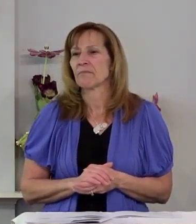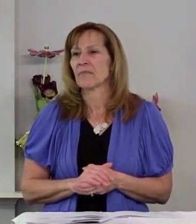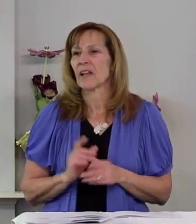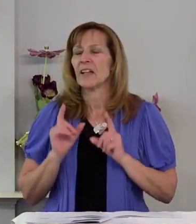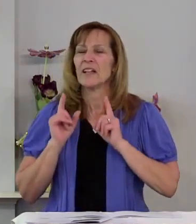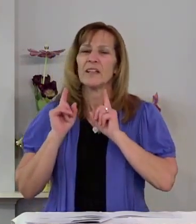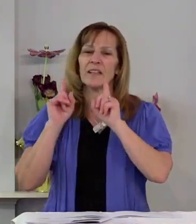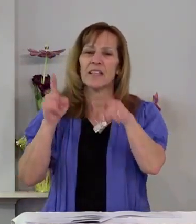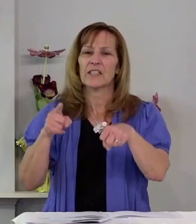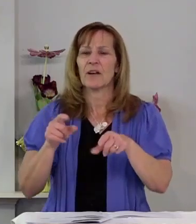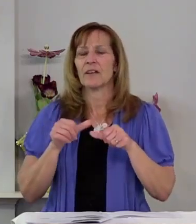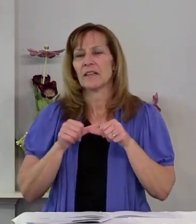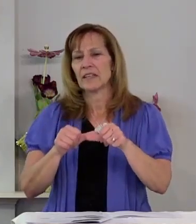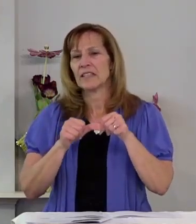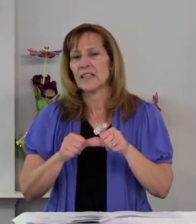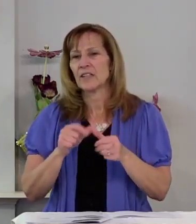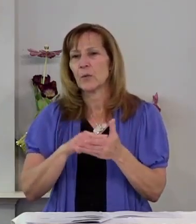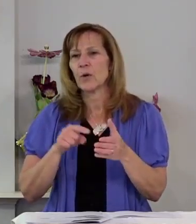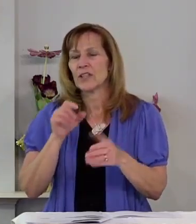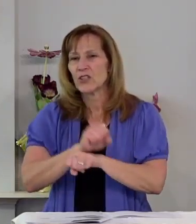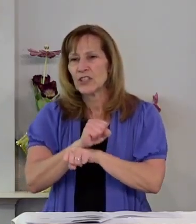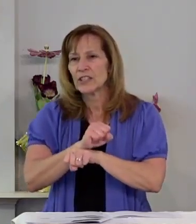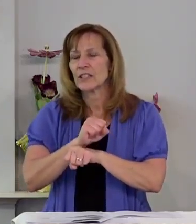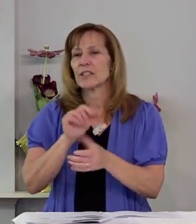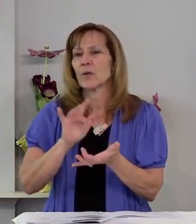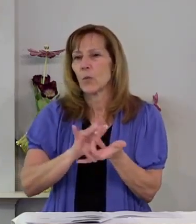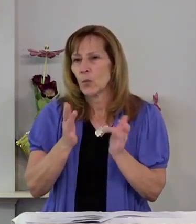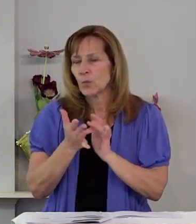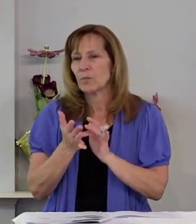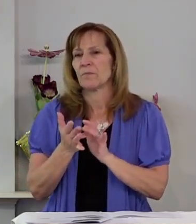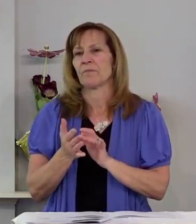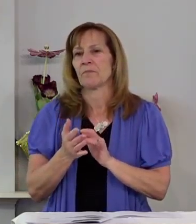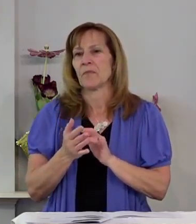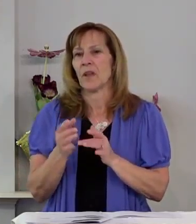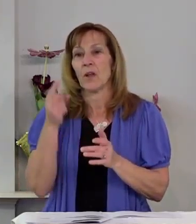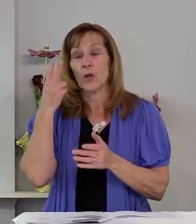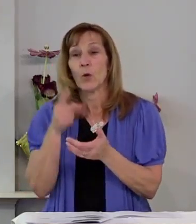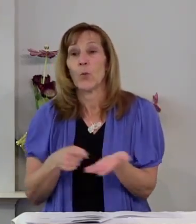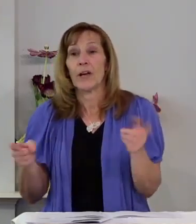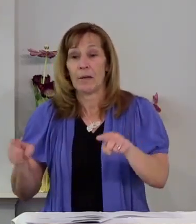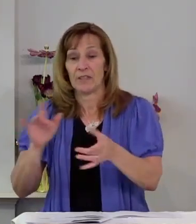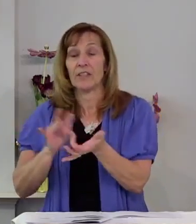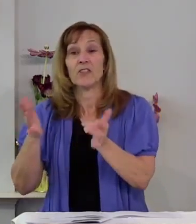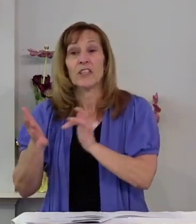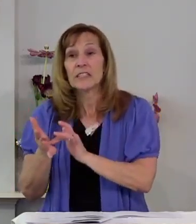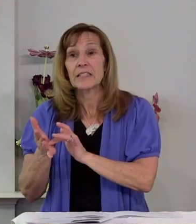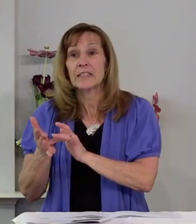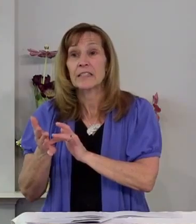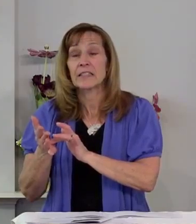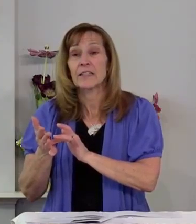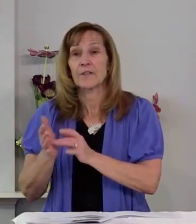Let's go out and keep doing what Jesus was doing. Wasn't that fun? But look at what happened to him.